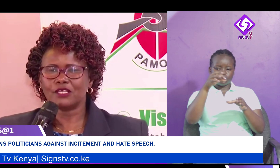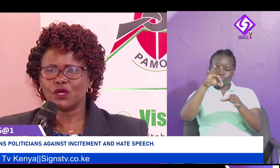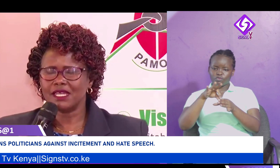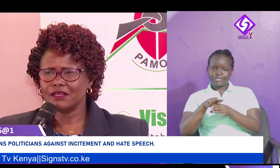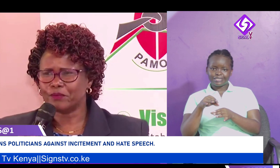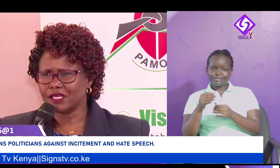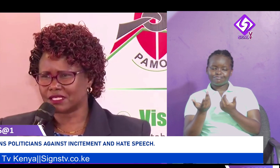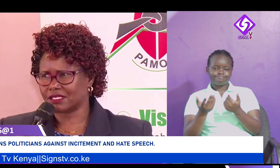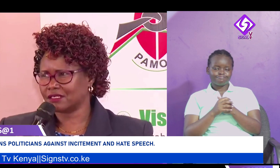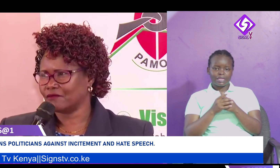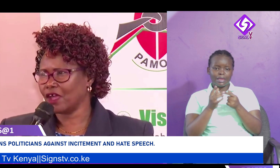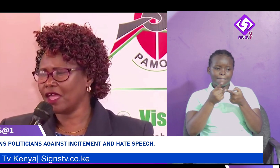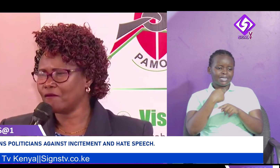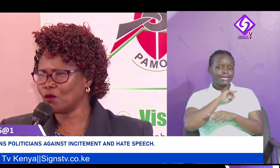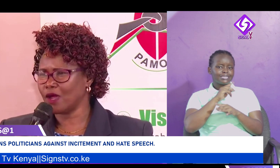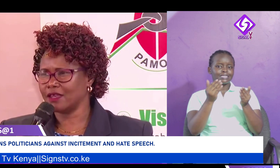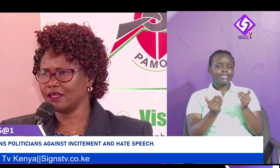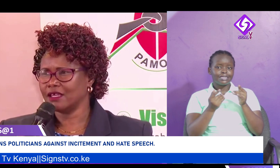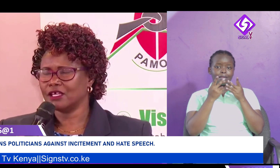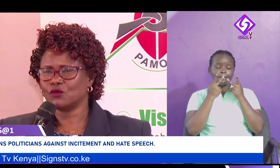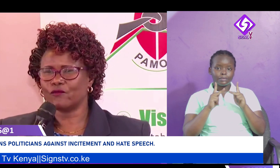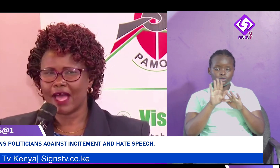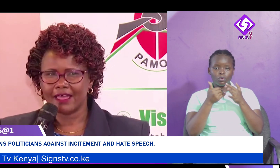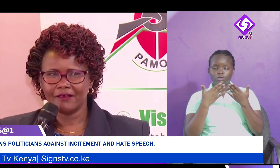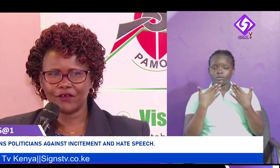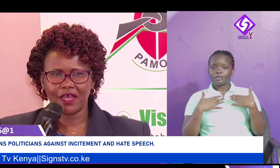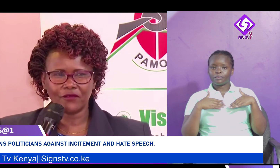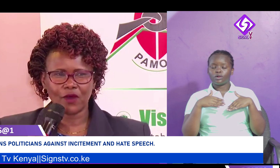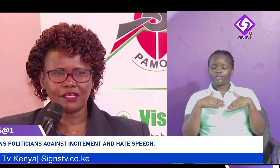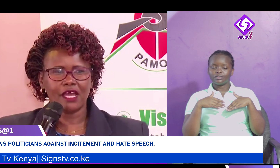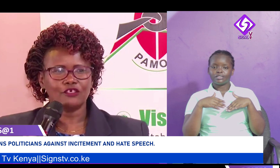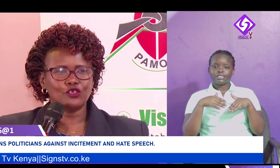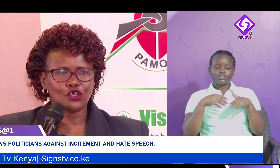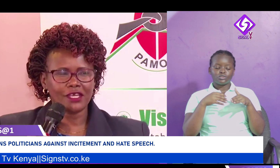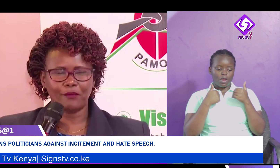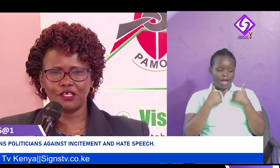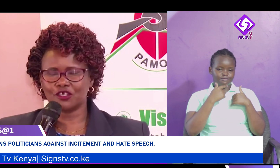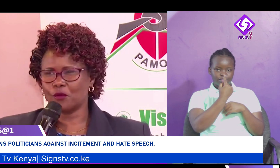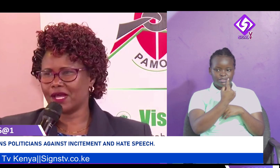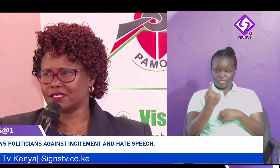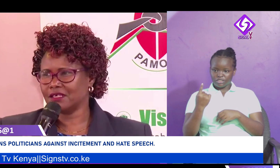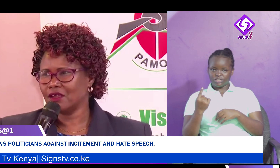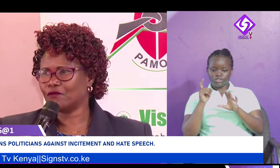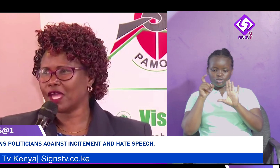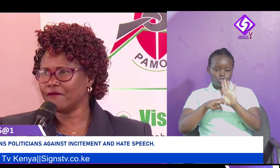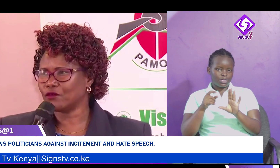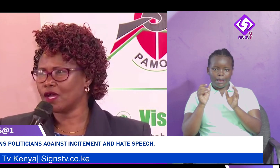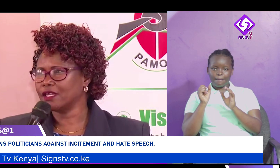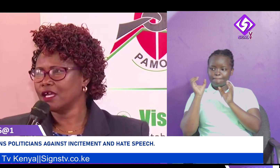we need peace for everyone to vie, for everyone to join a political party, for everyone